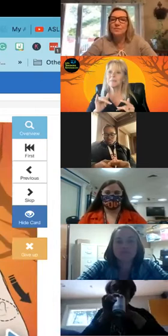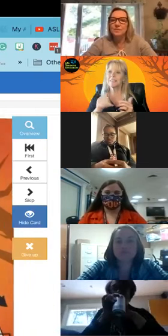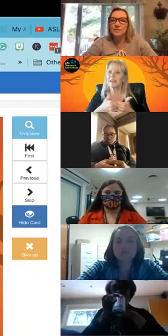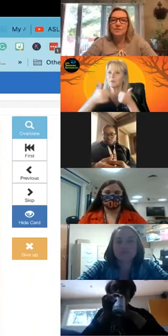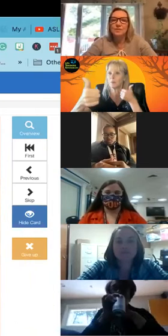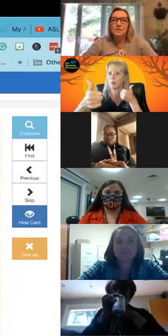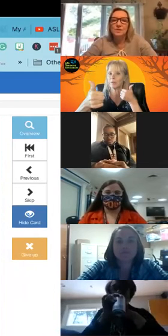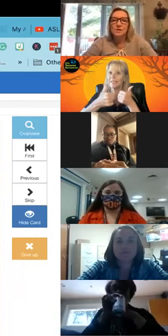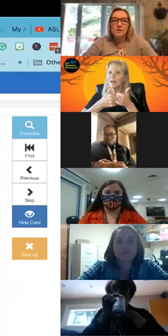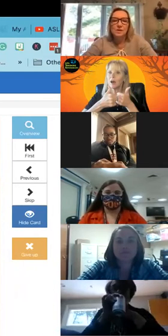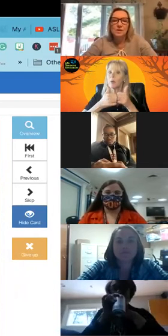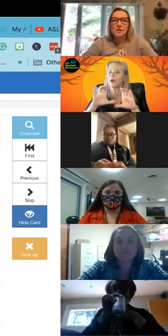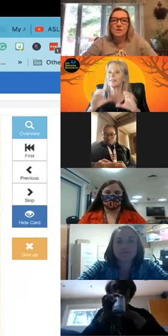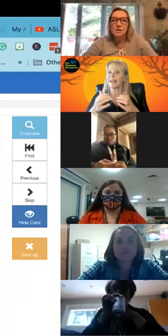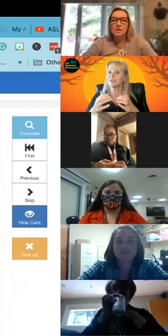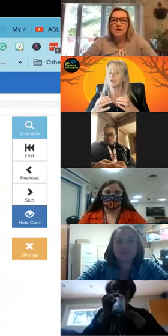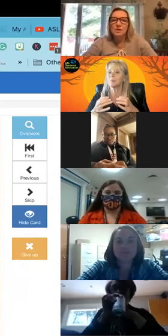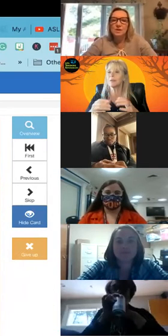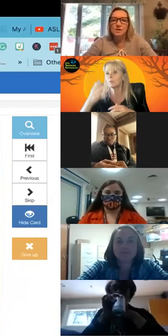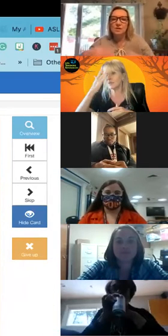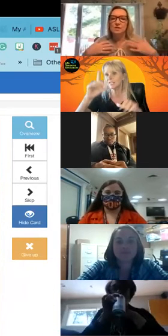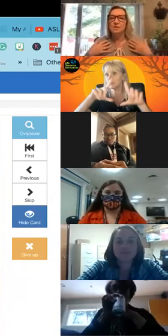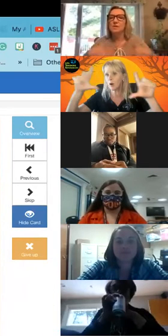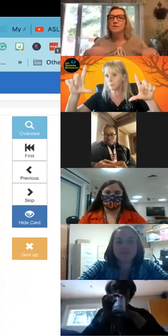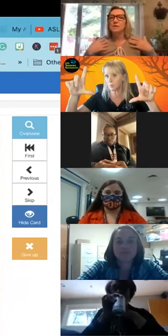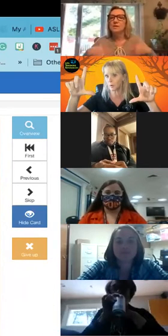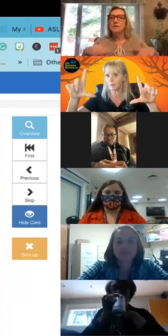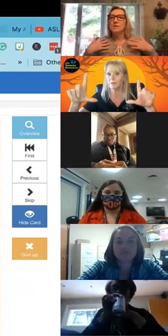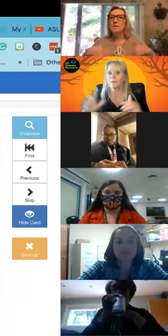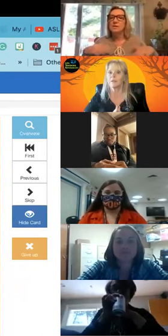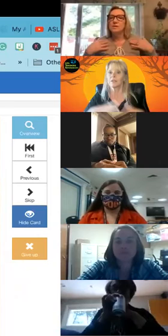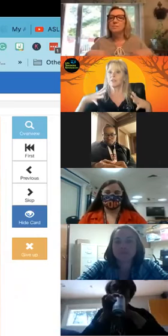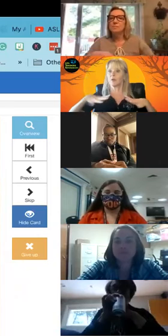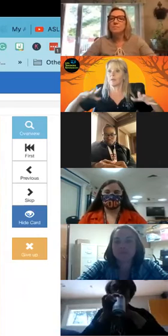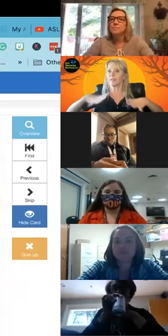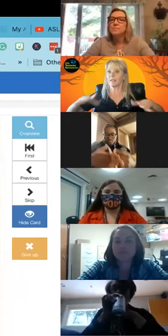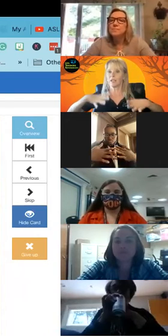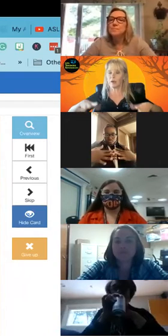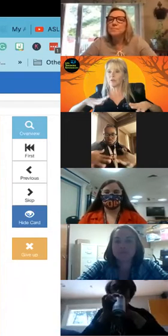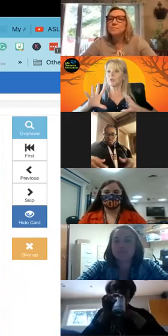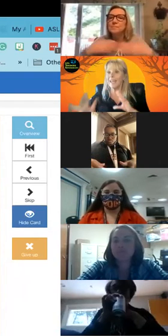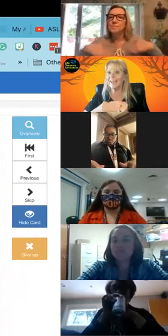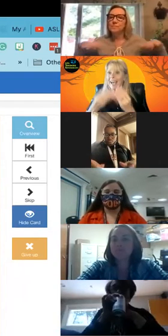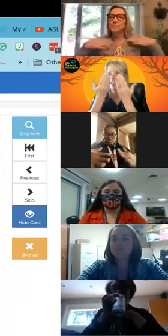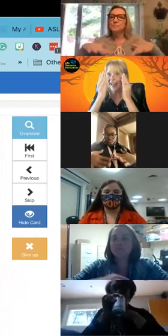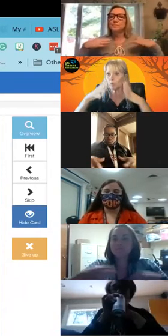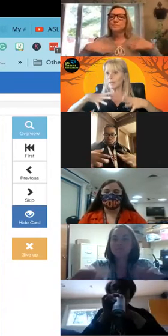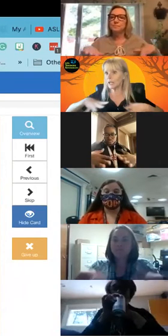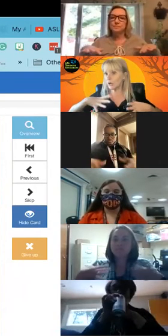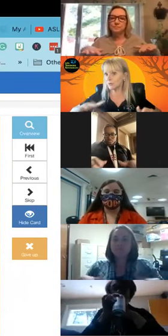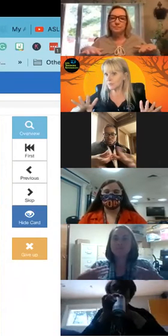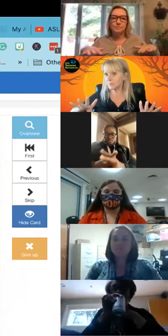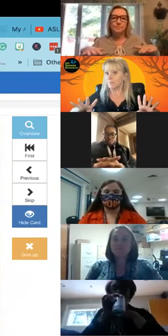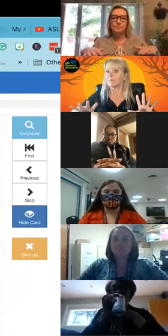see, this can be done remotely or in the classroom, even with a smart board. So clothes. You can add